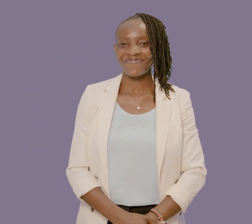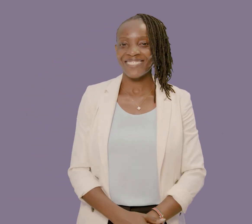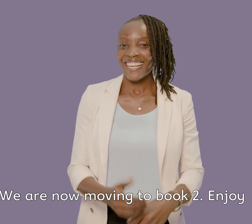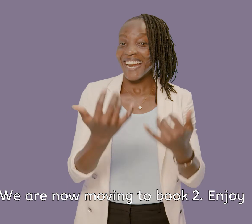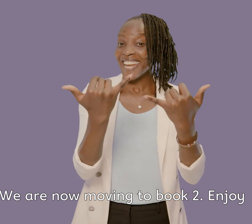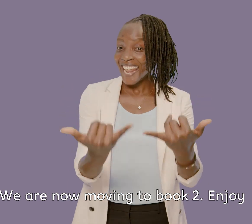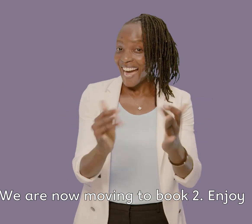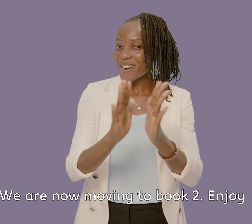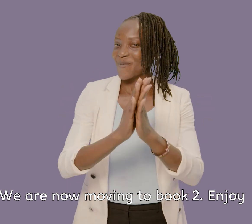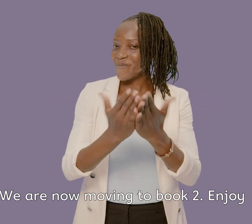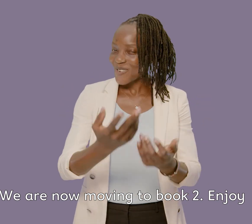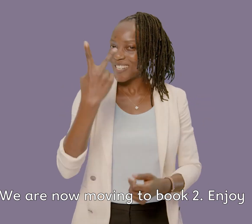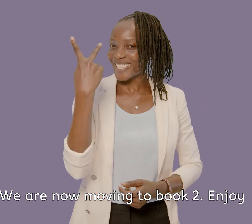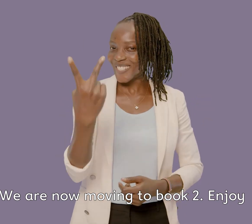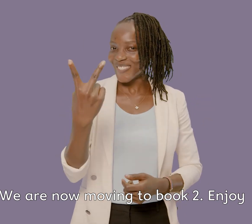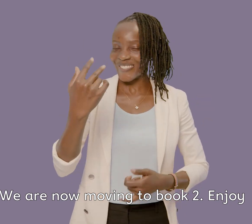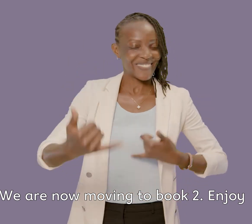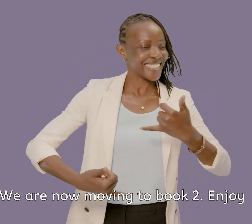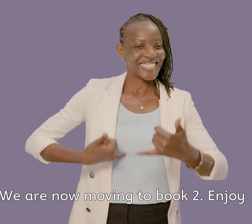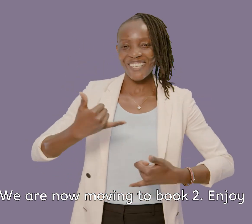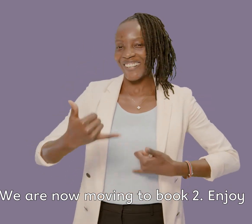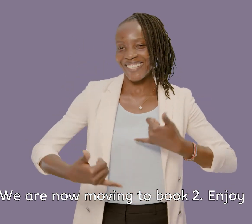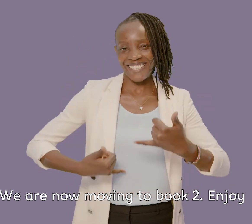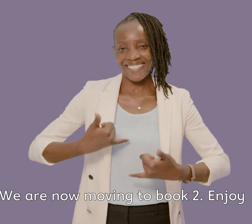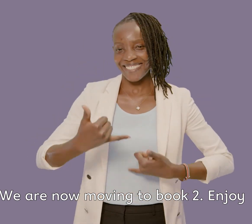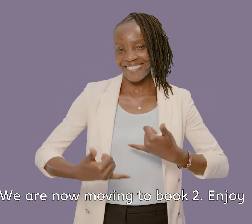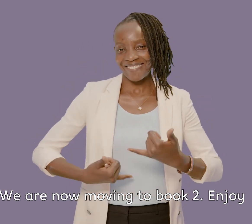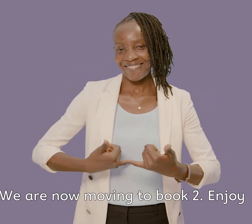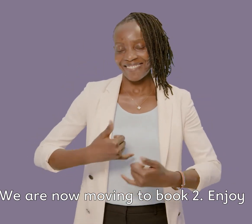We are now moving to the second book. Enjoy.